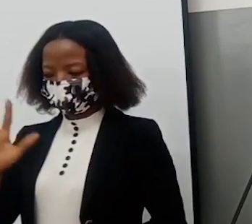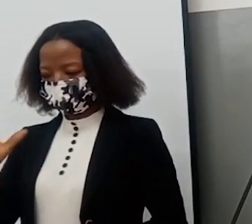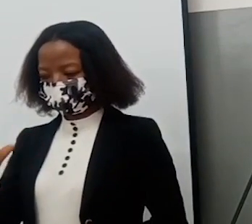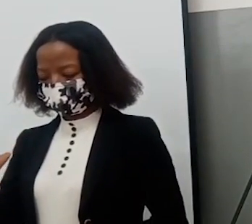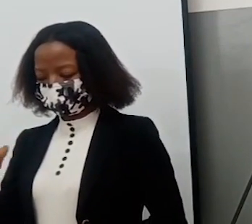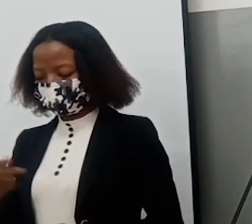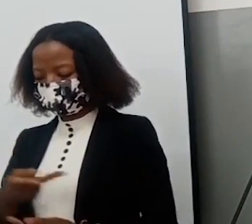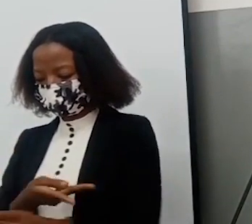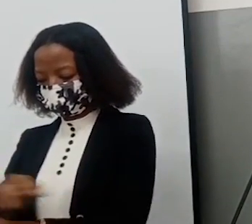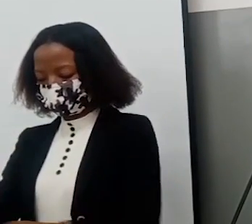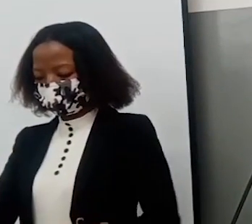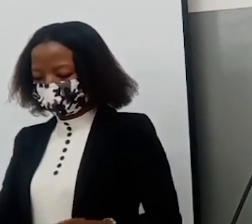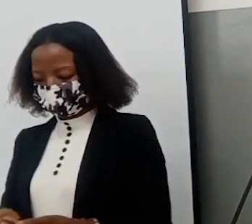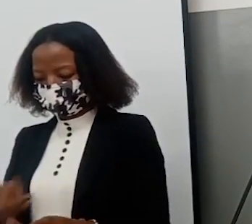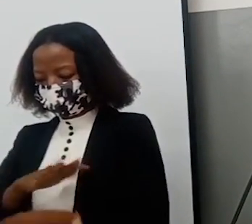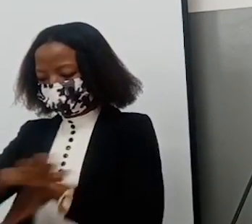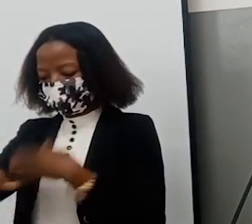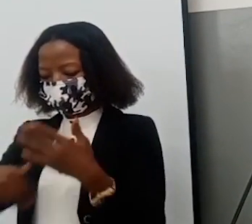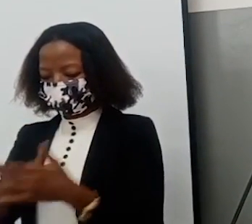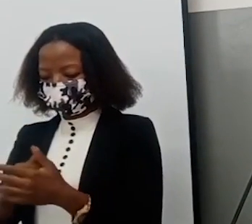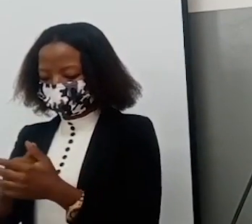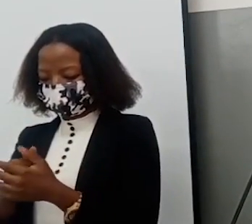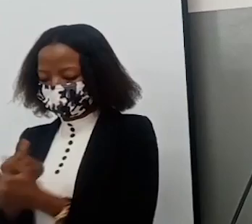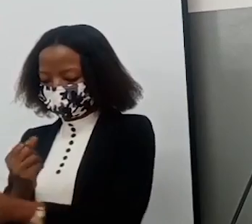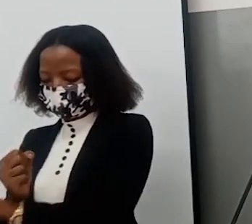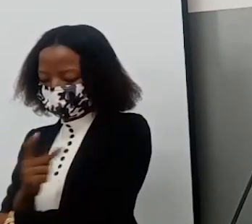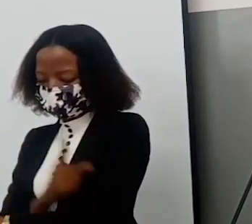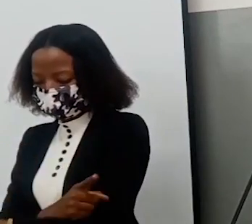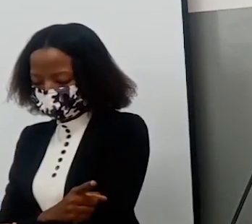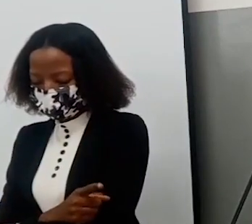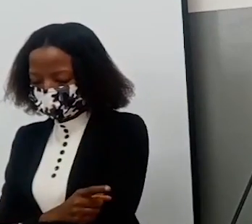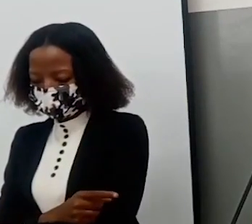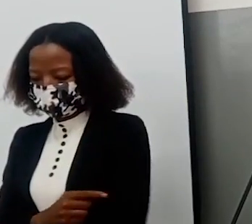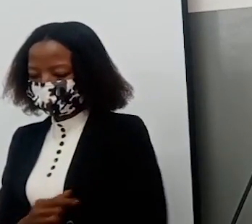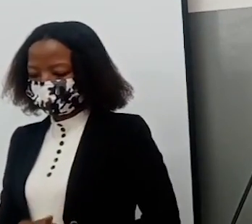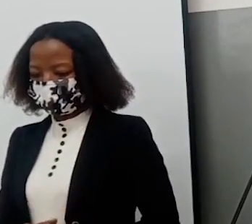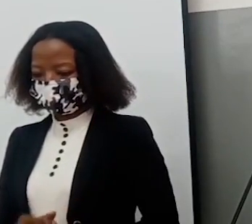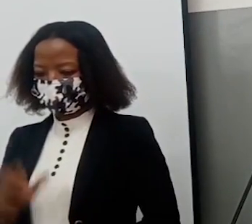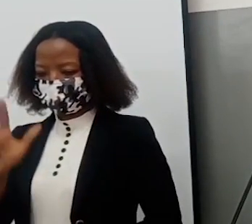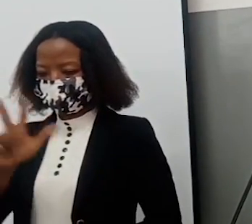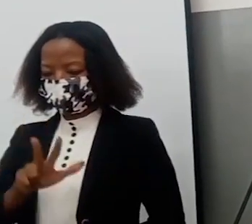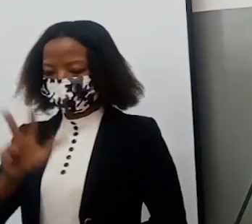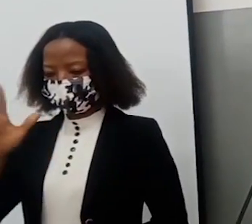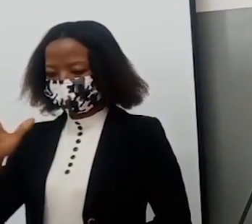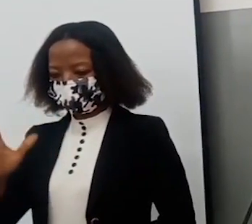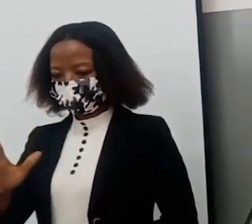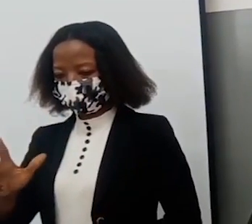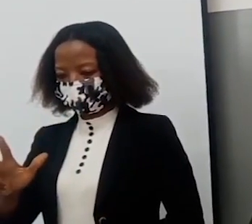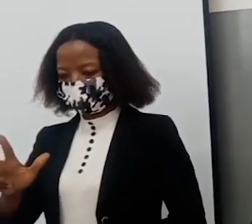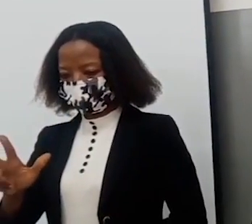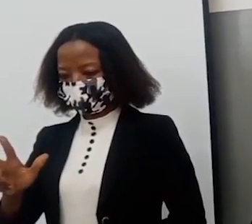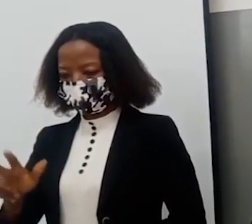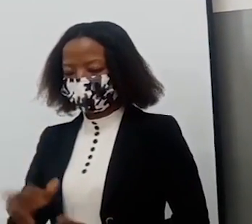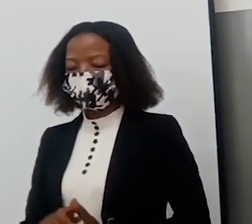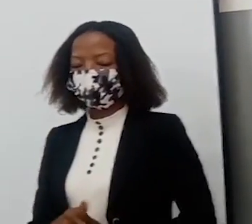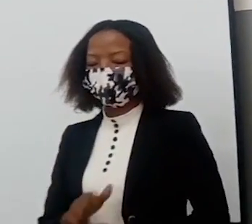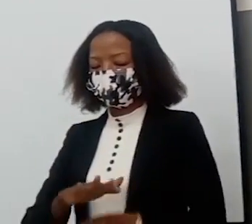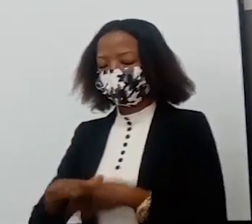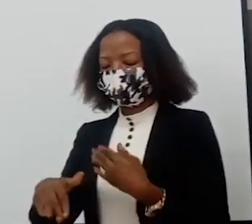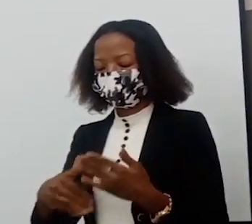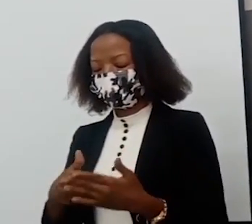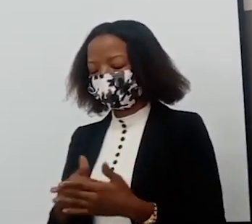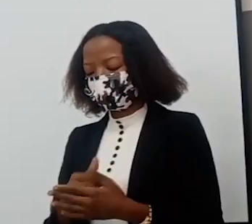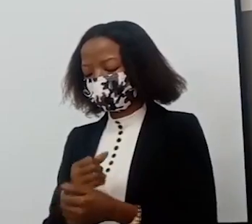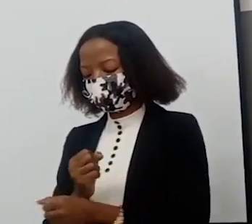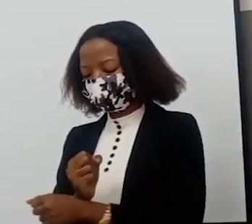M75 sites across, and of which include 34 mobile teams across the country.